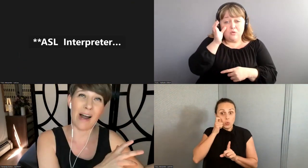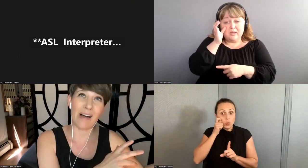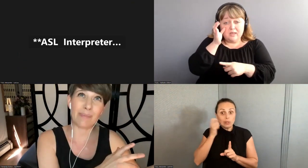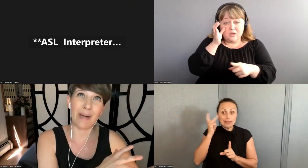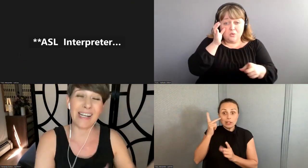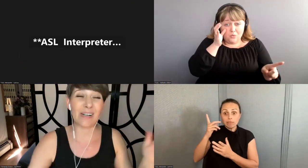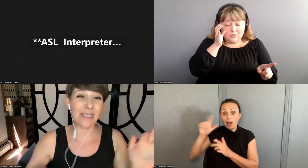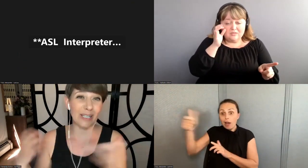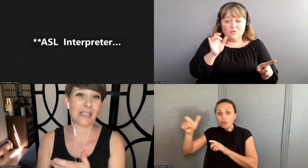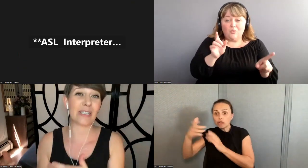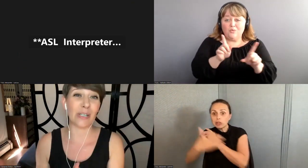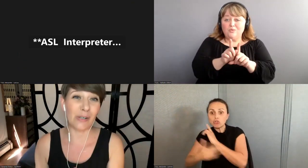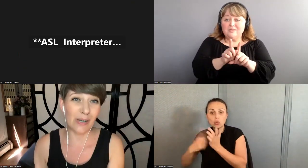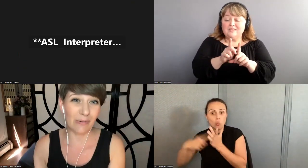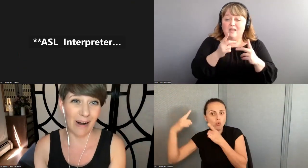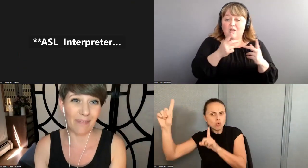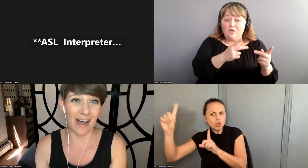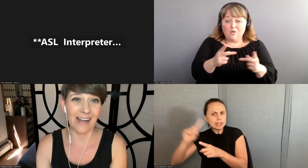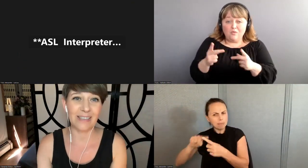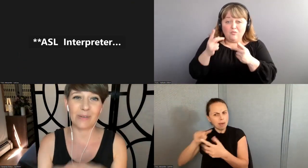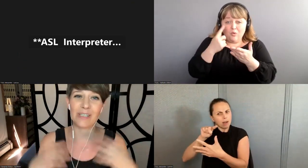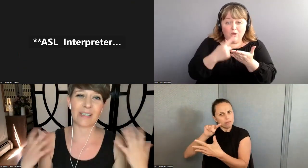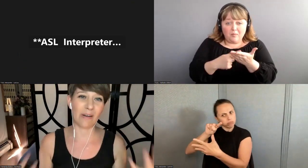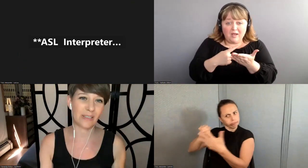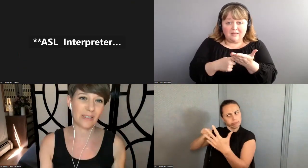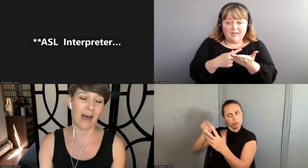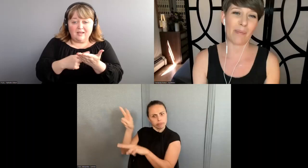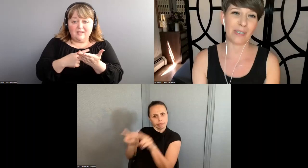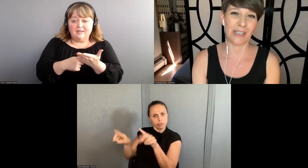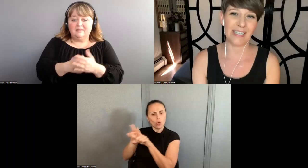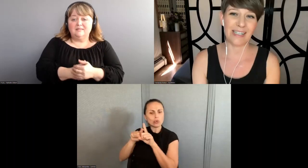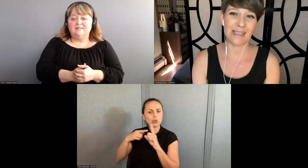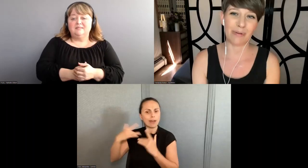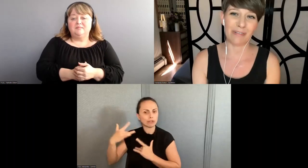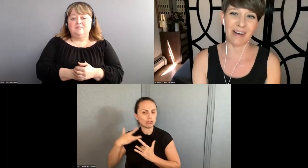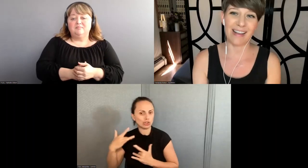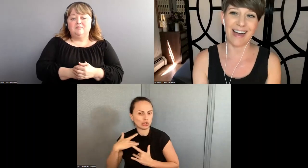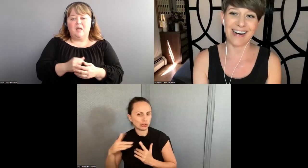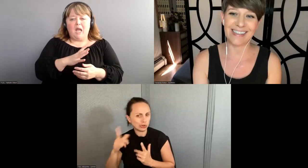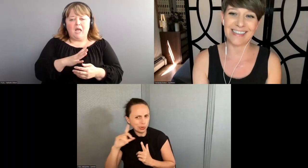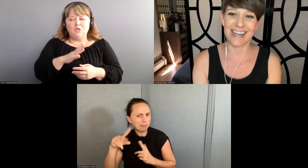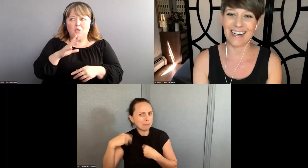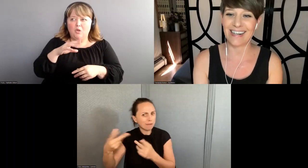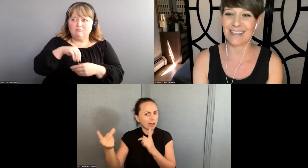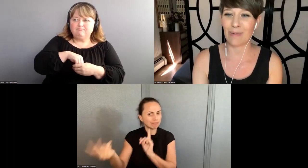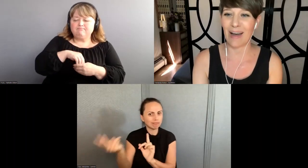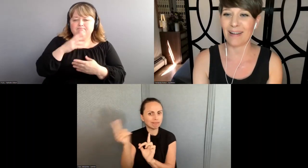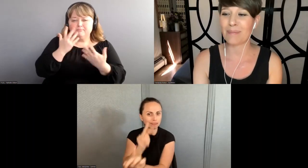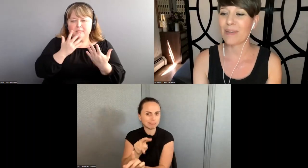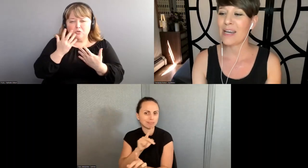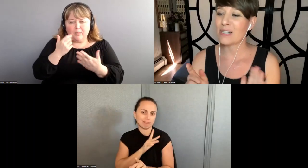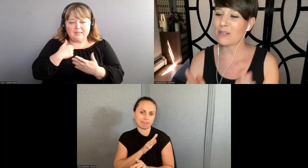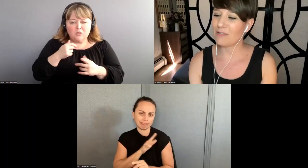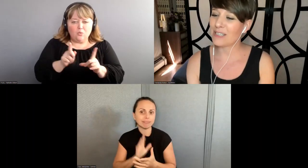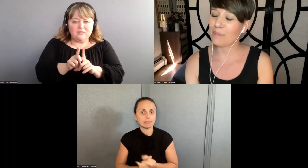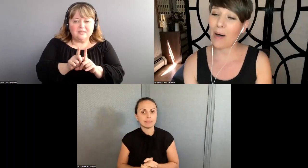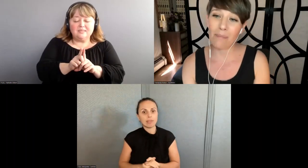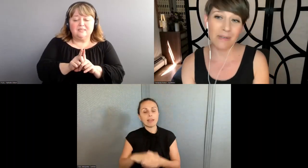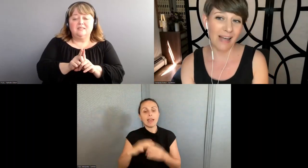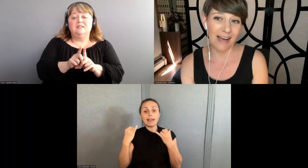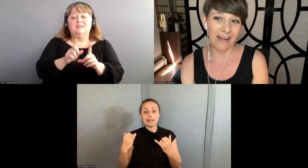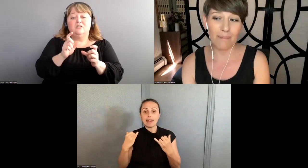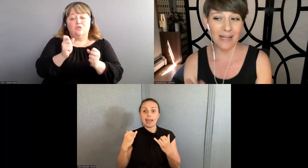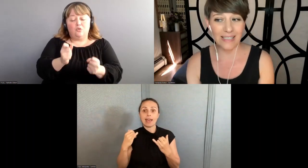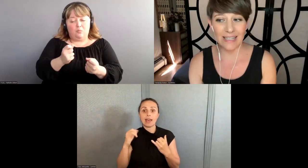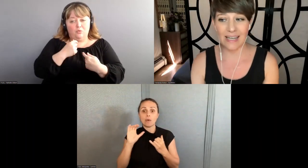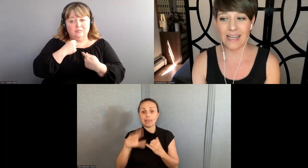somewhere else, but here's a concern around that. So just also the opportunity to provide that insight in as well. So I've just popped